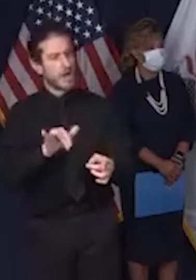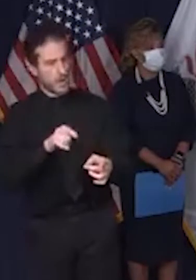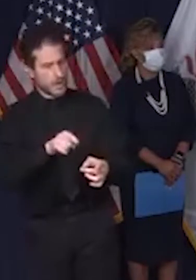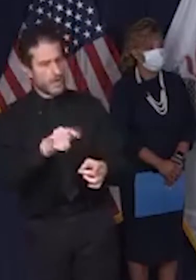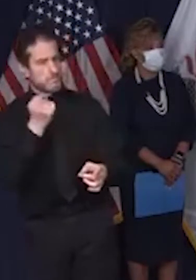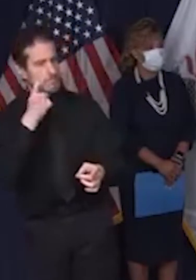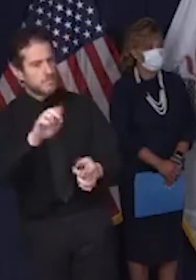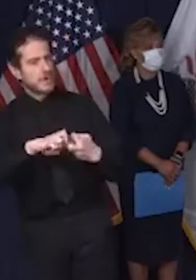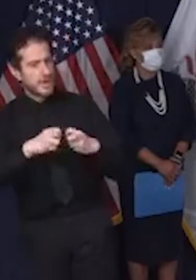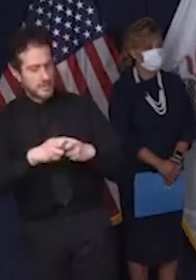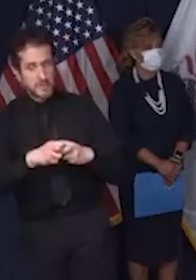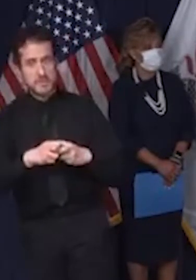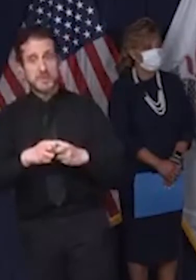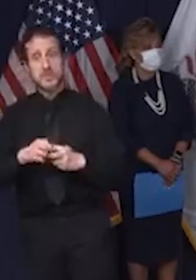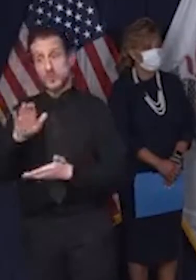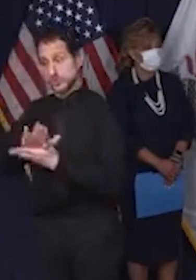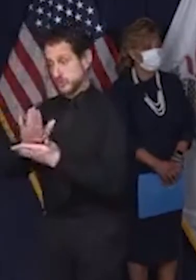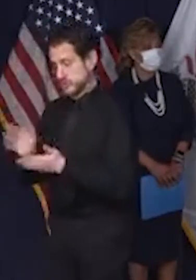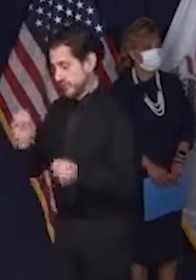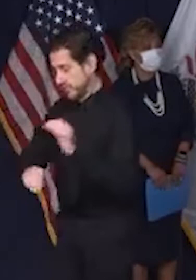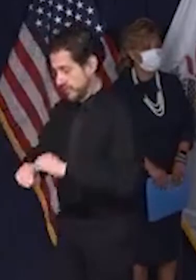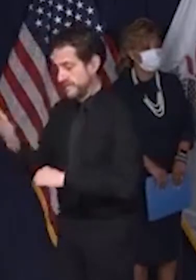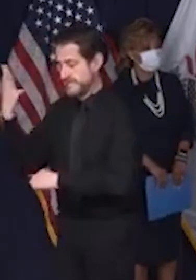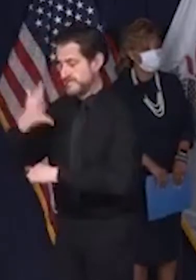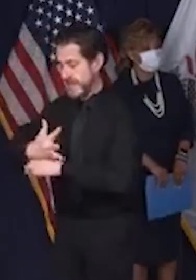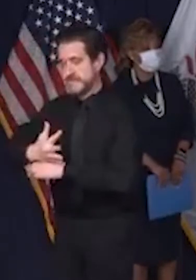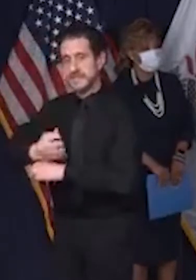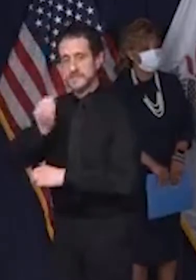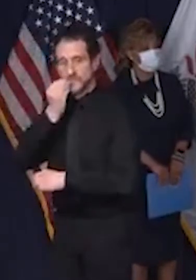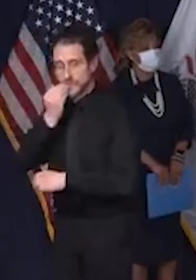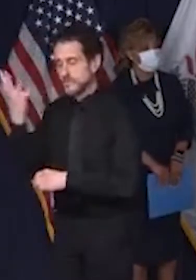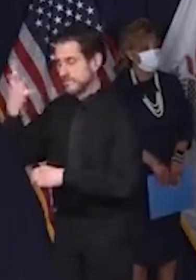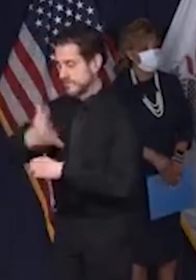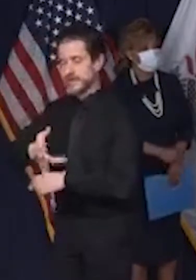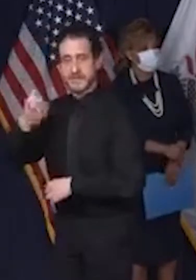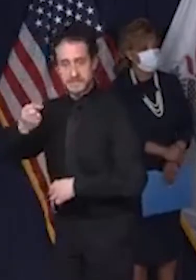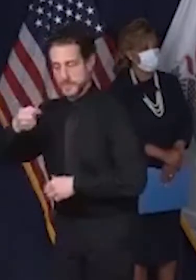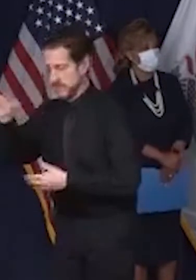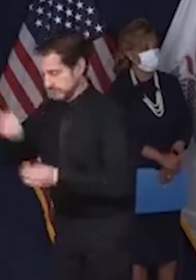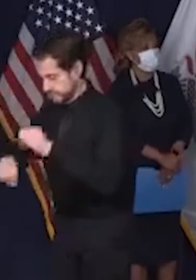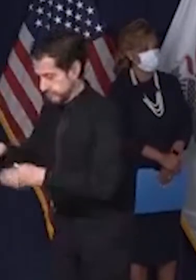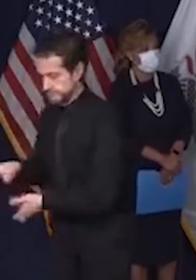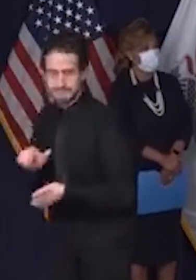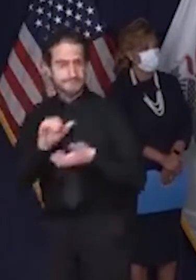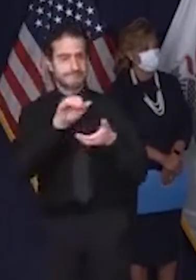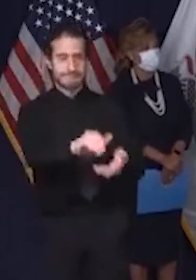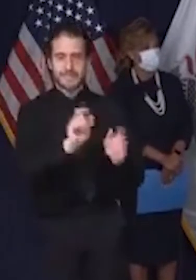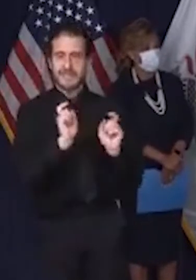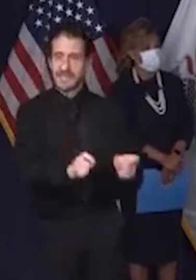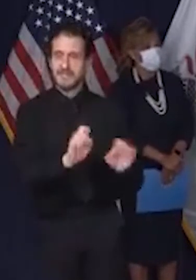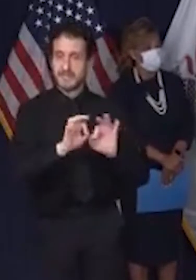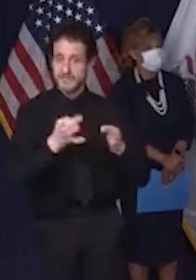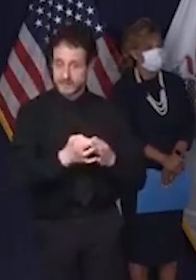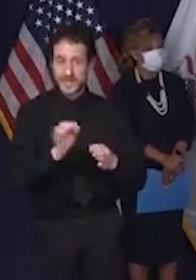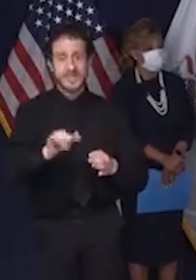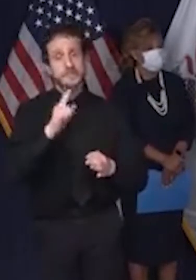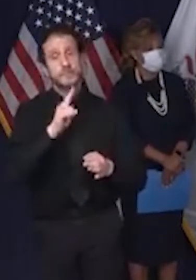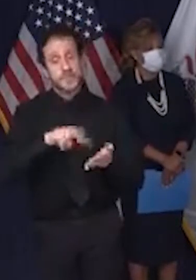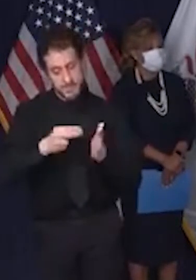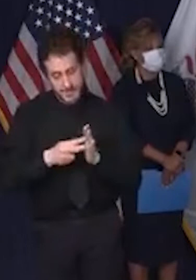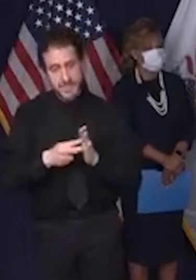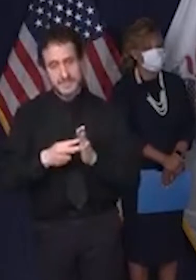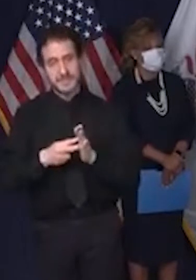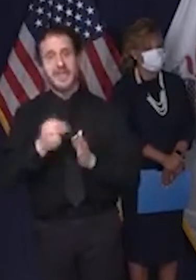to deliver 5 days worth of meals and milk for this family. That's how important the daily contact is.